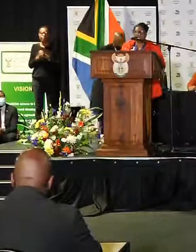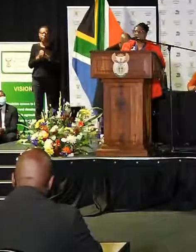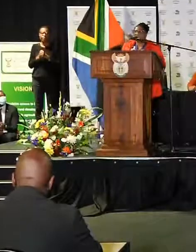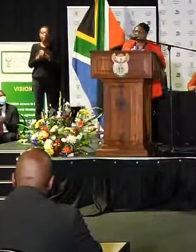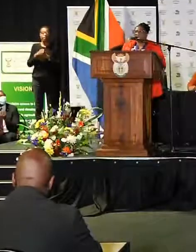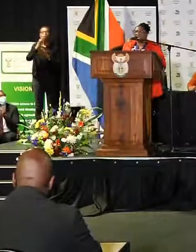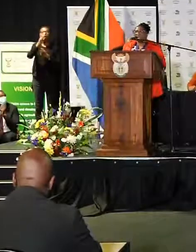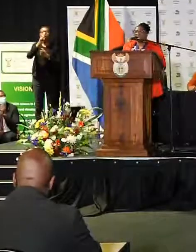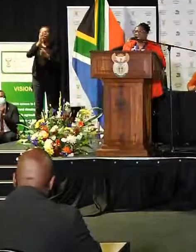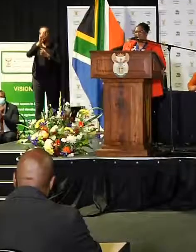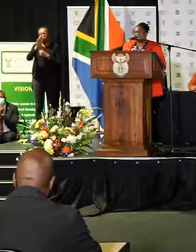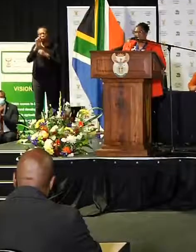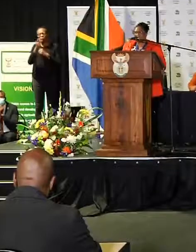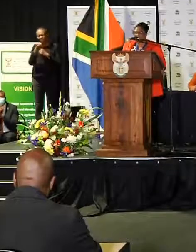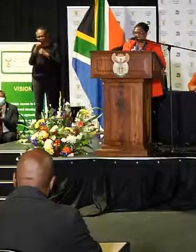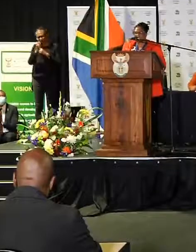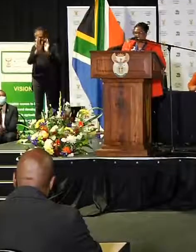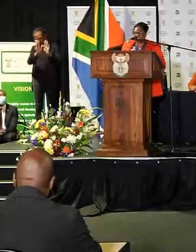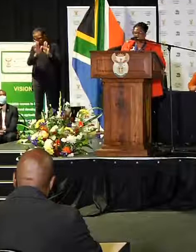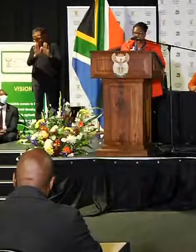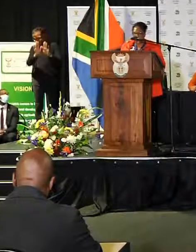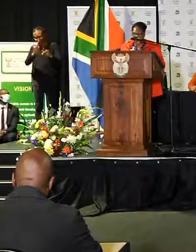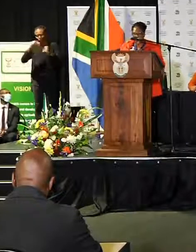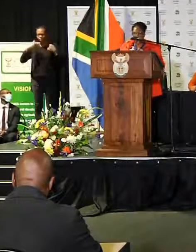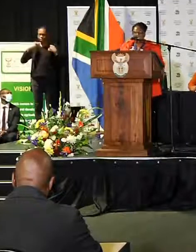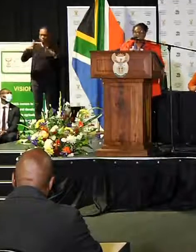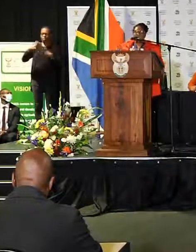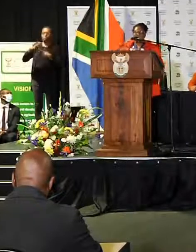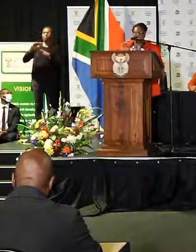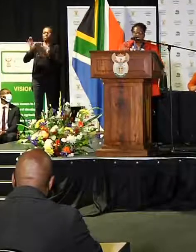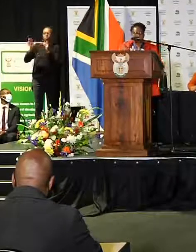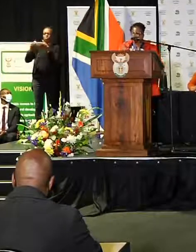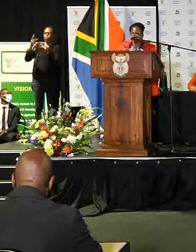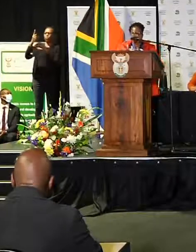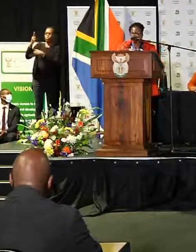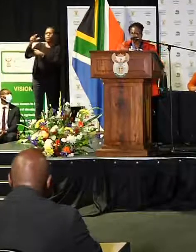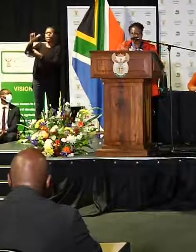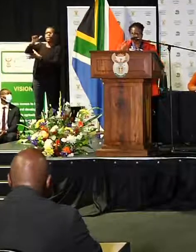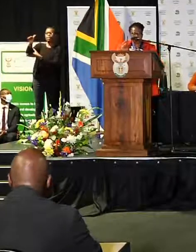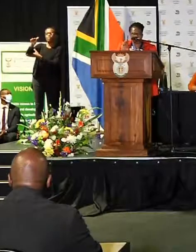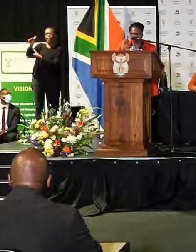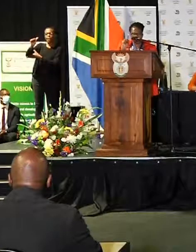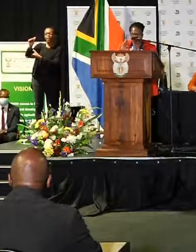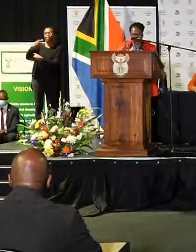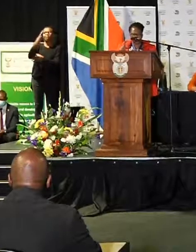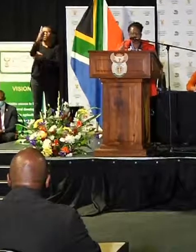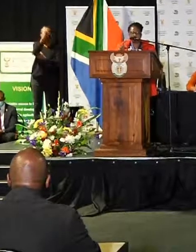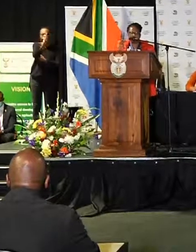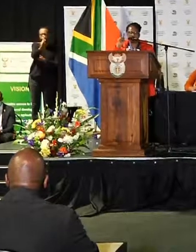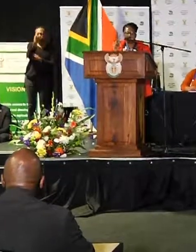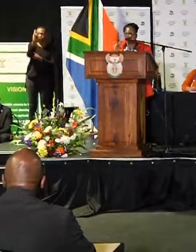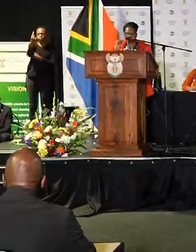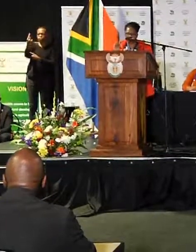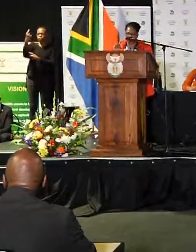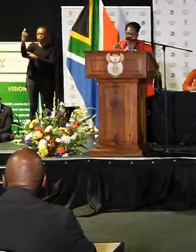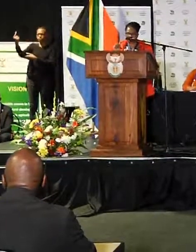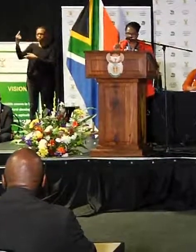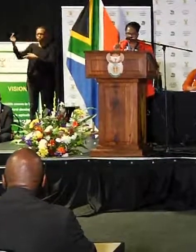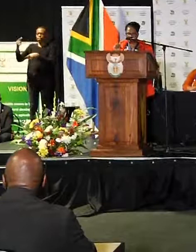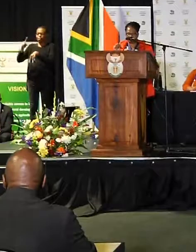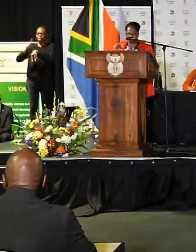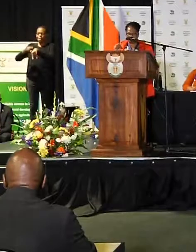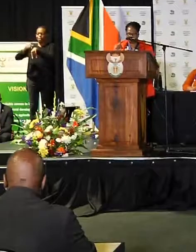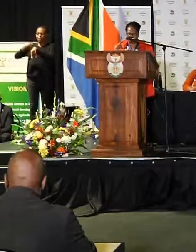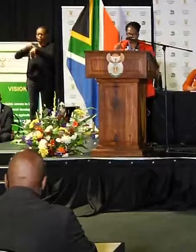1B. We'll start with Commission 1A. We're giving each rapporteur 12